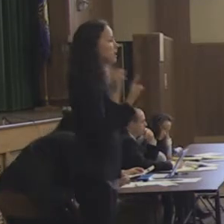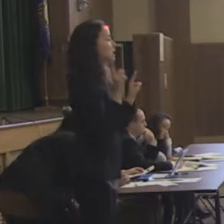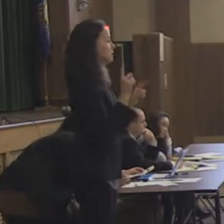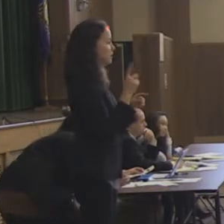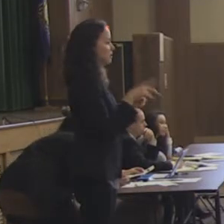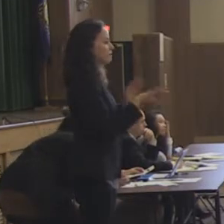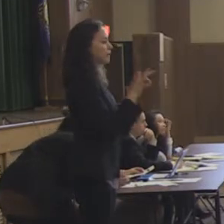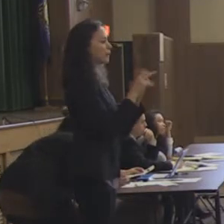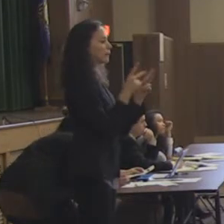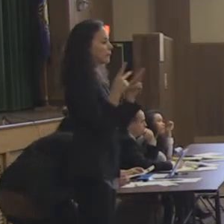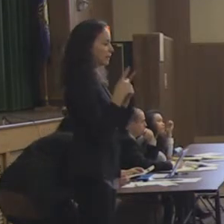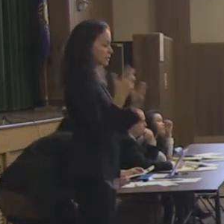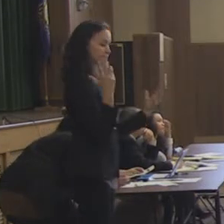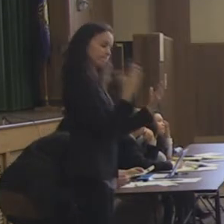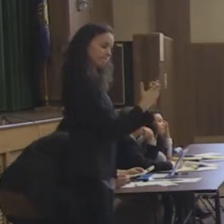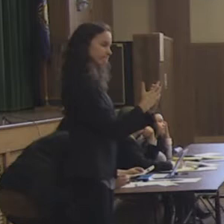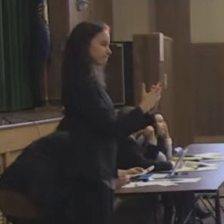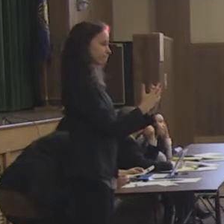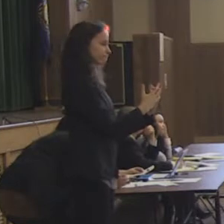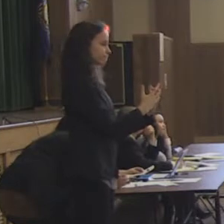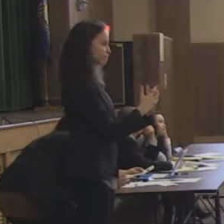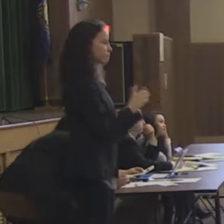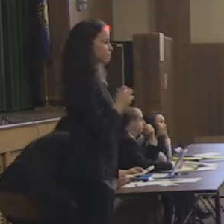that seemed to be most suited for him.